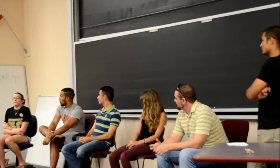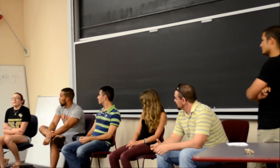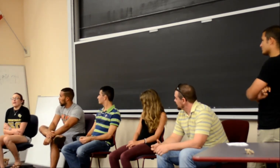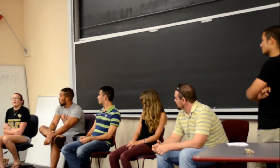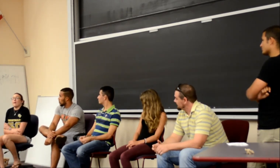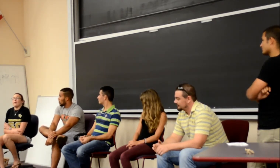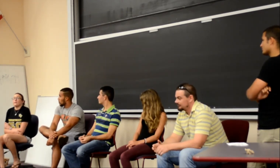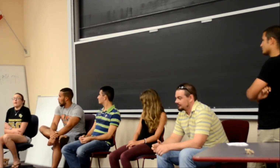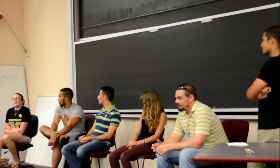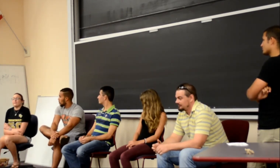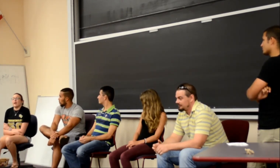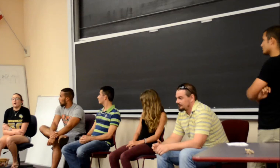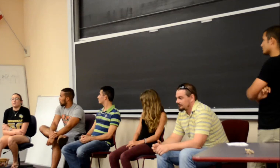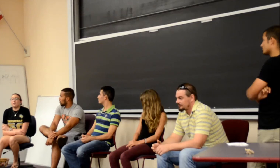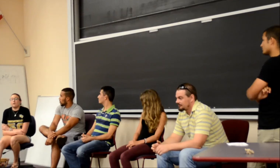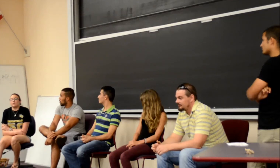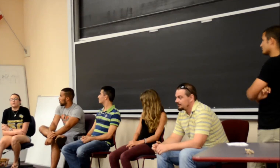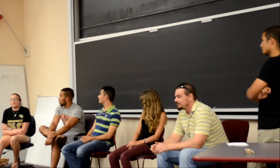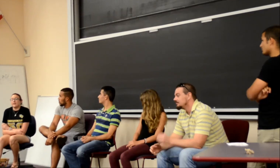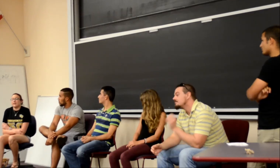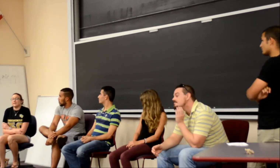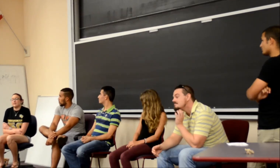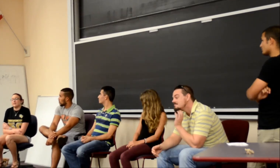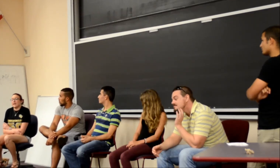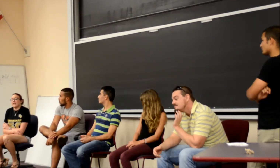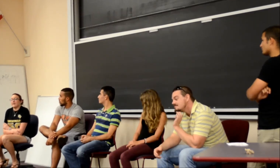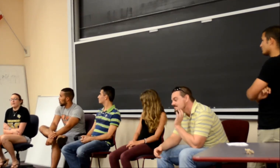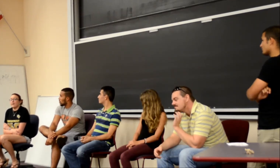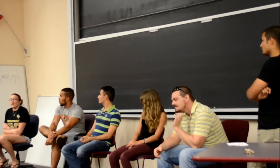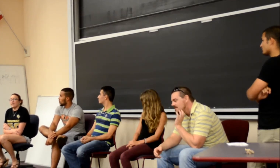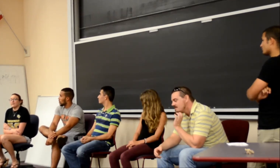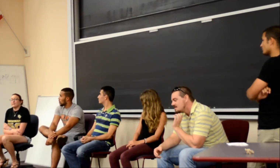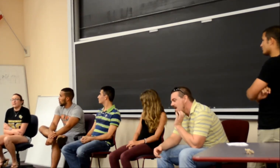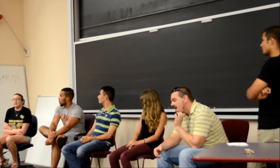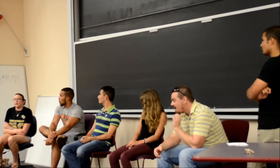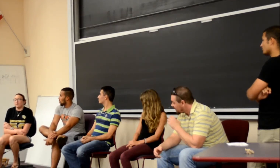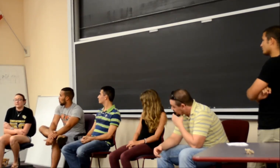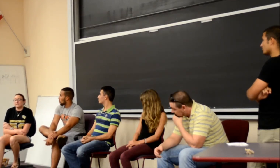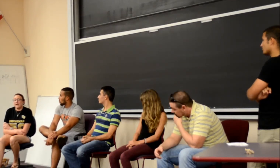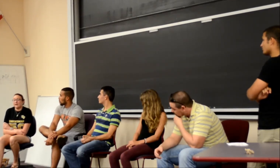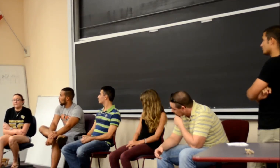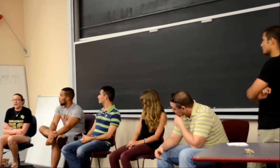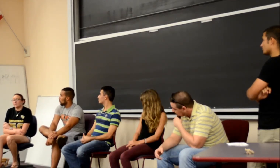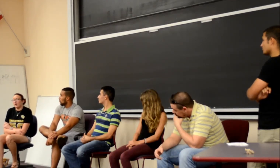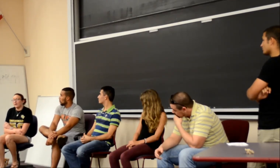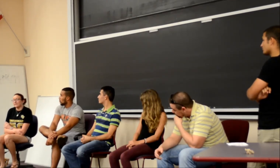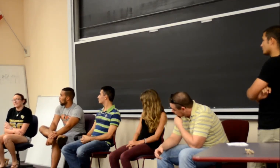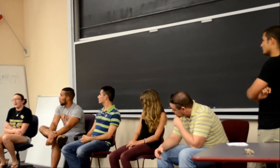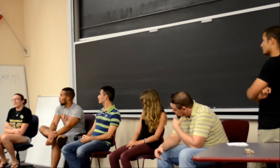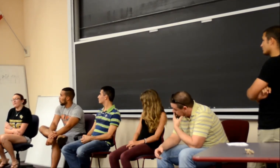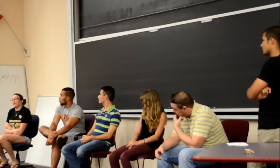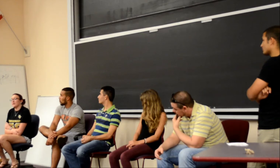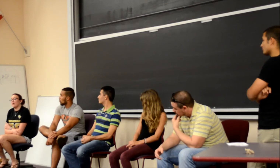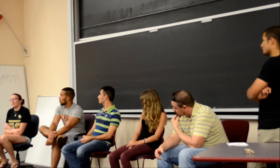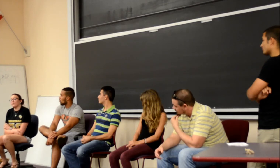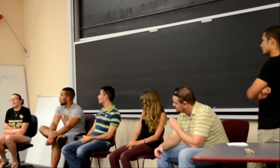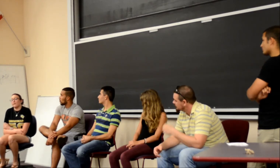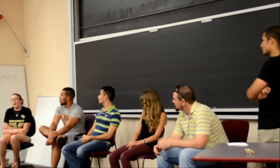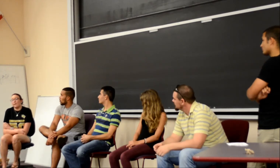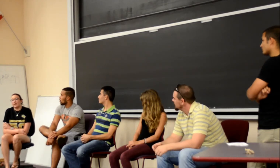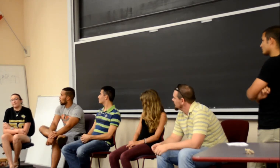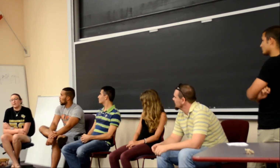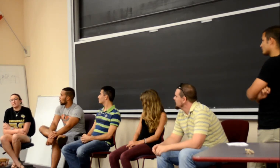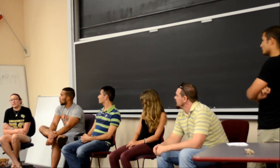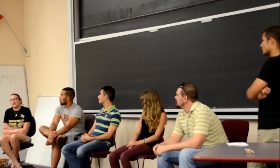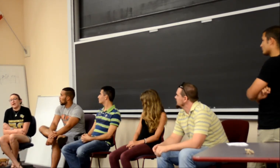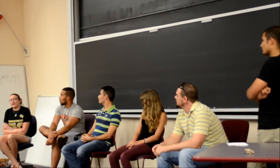Well, because my mom grew up with my uncle being hearing impaired, he'd always take phone and stuff. So my